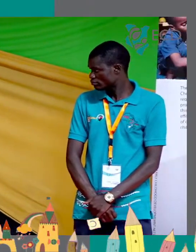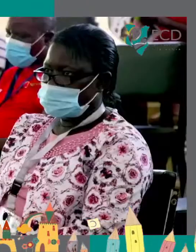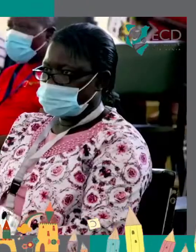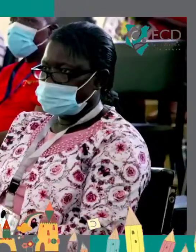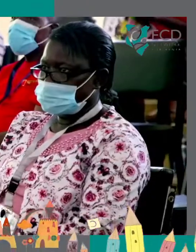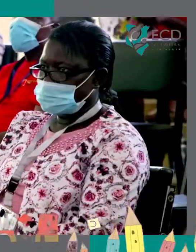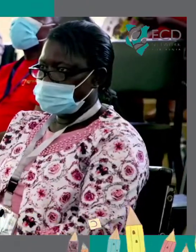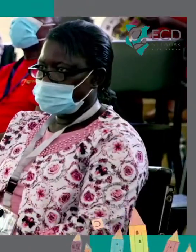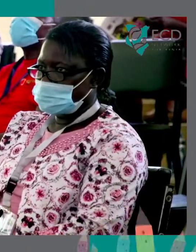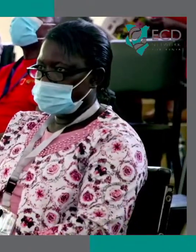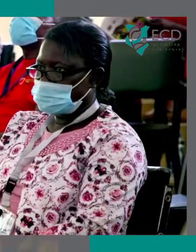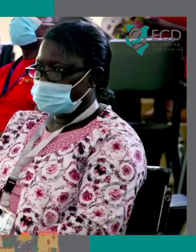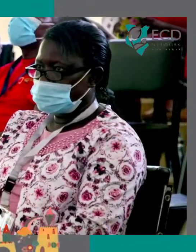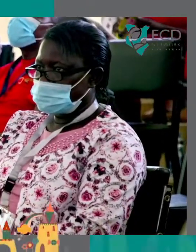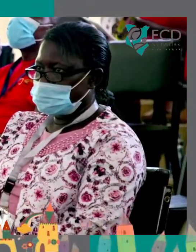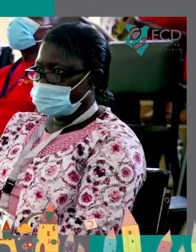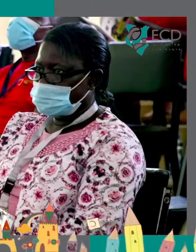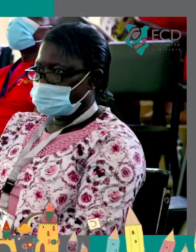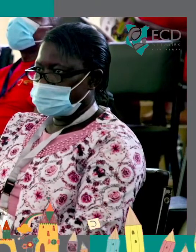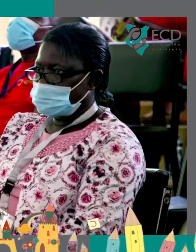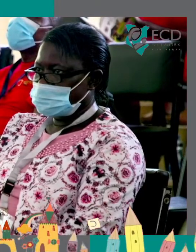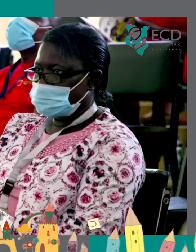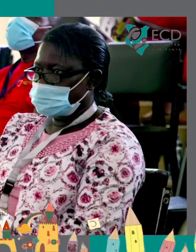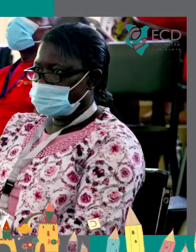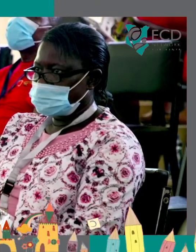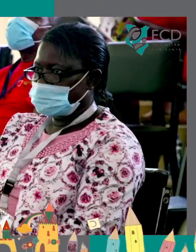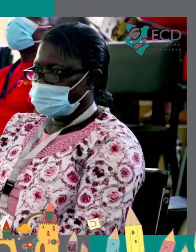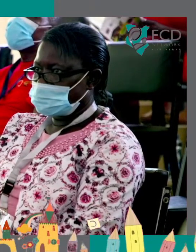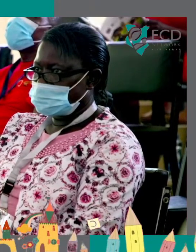Thank you very much, Joy. Our